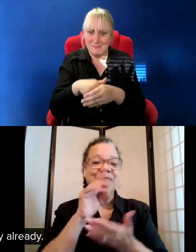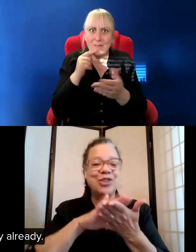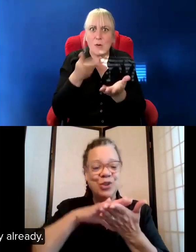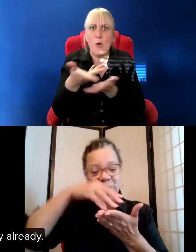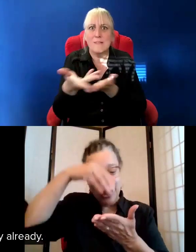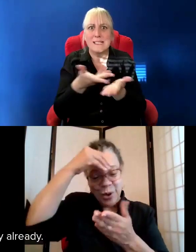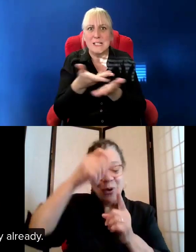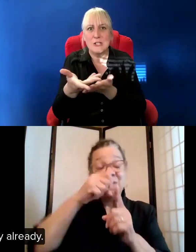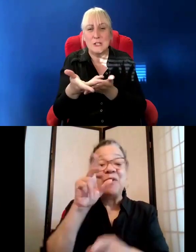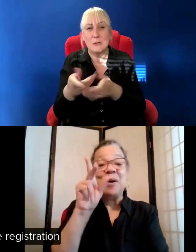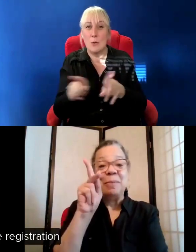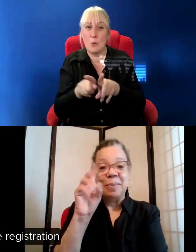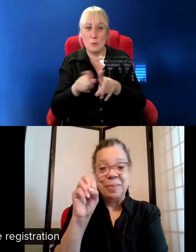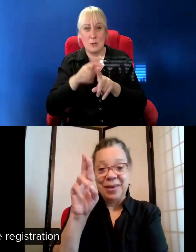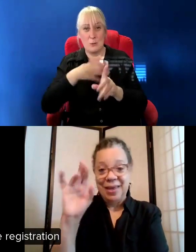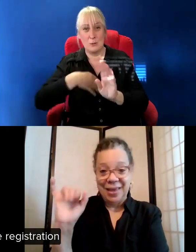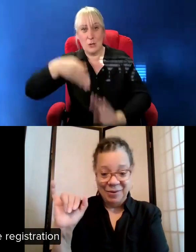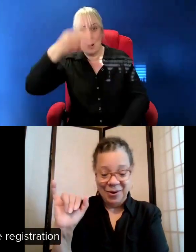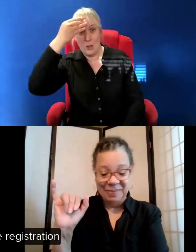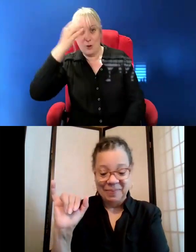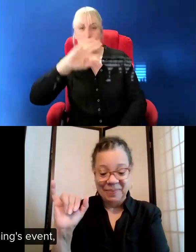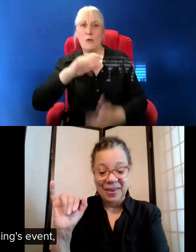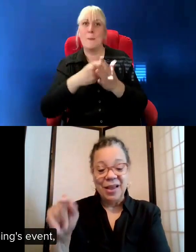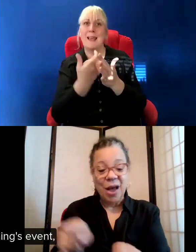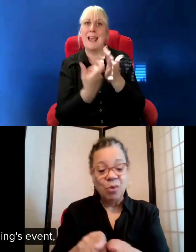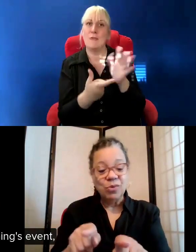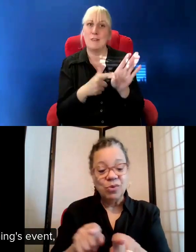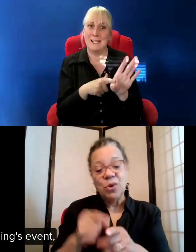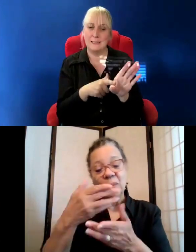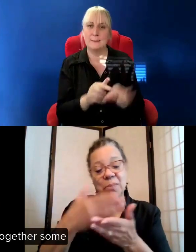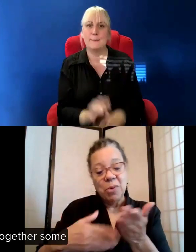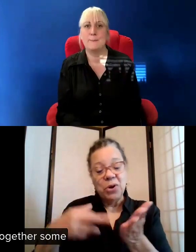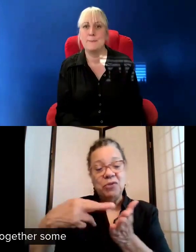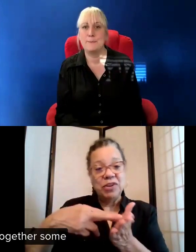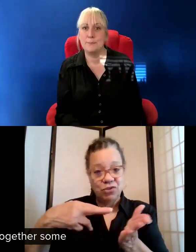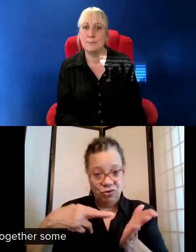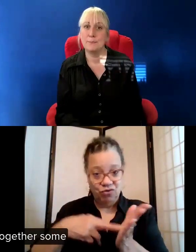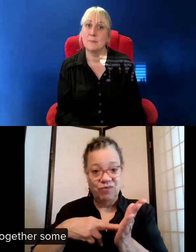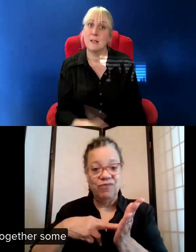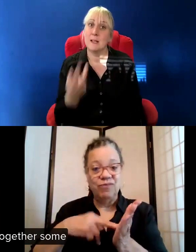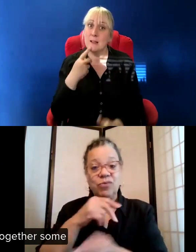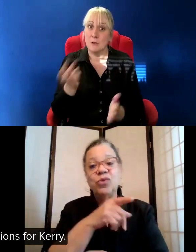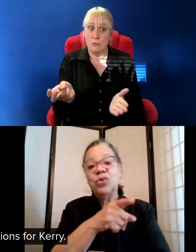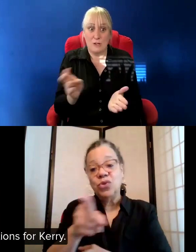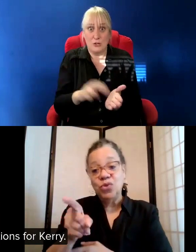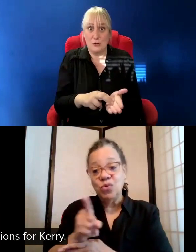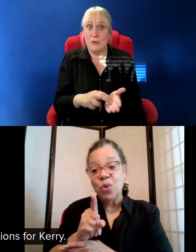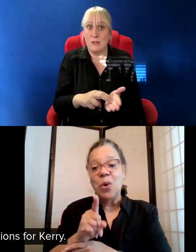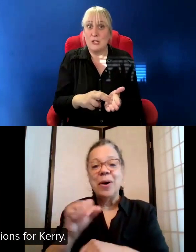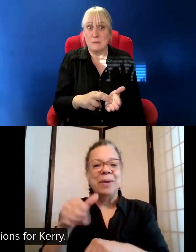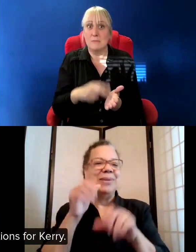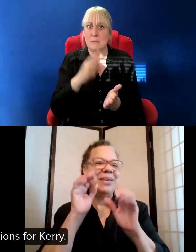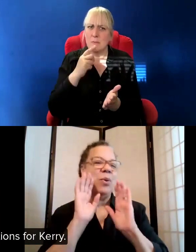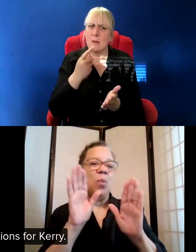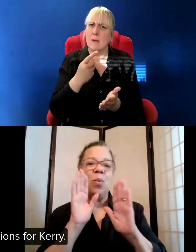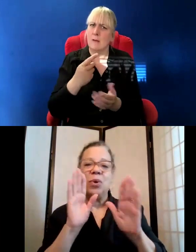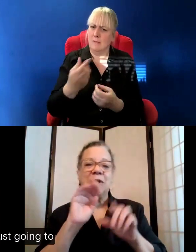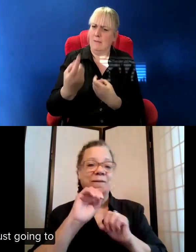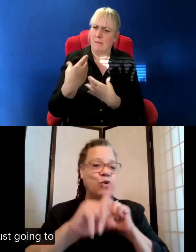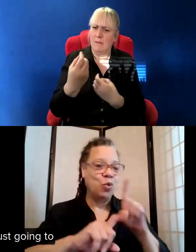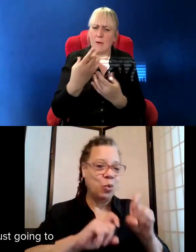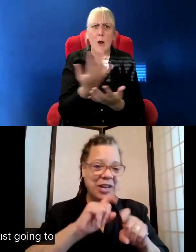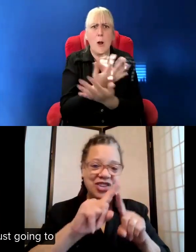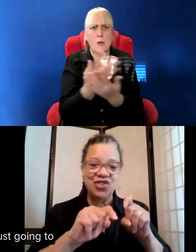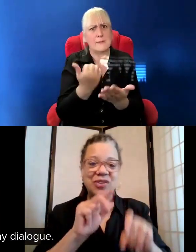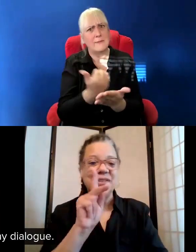Kerry. Already, as part of the registration for this evening's event, you have put together some amazing questions for Kerry.